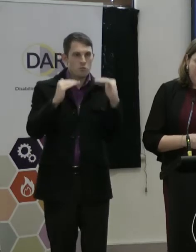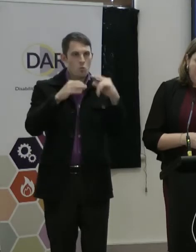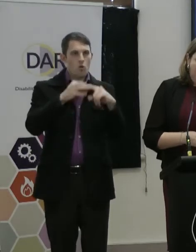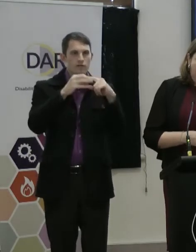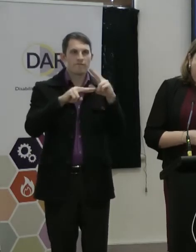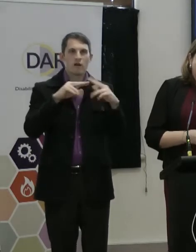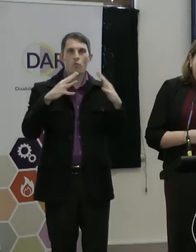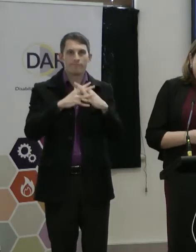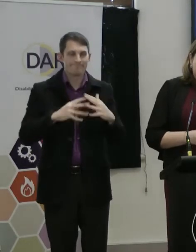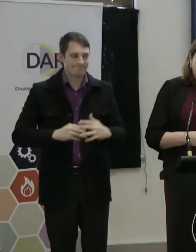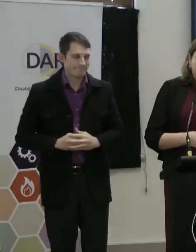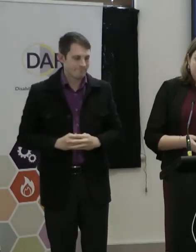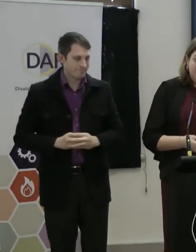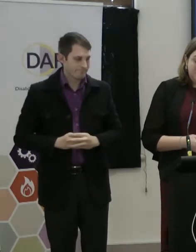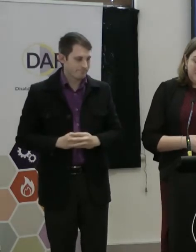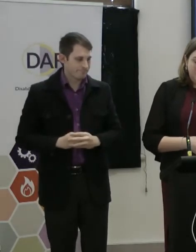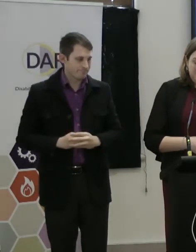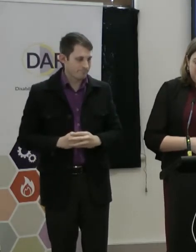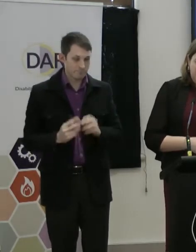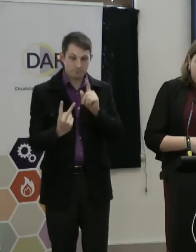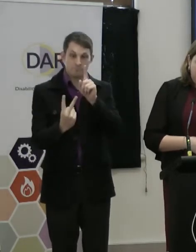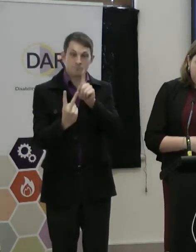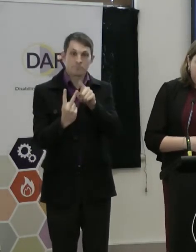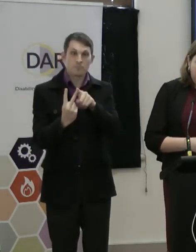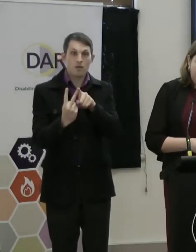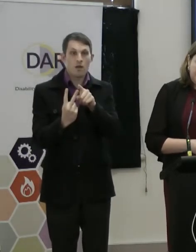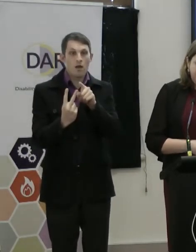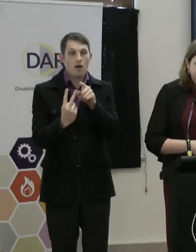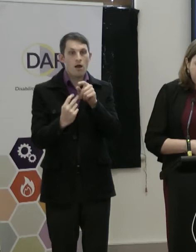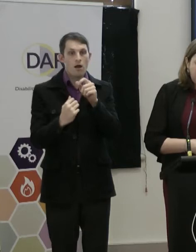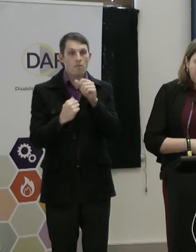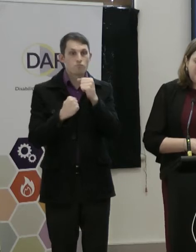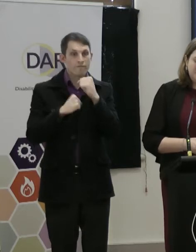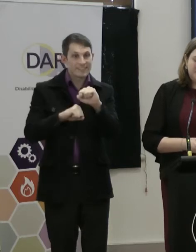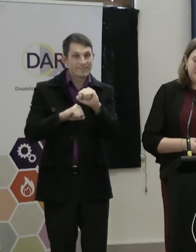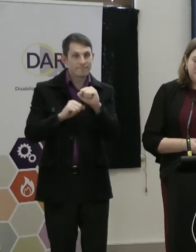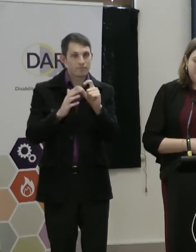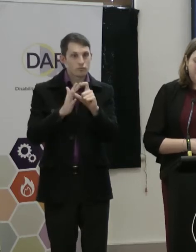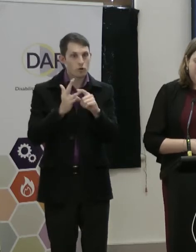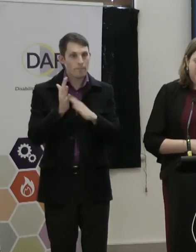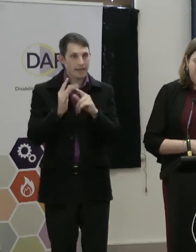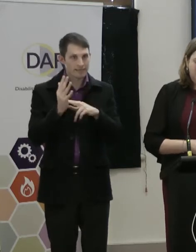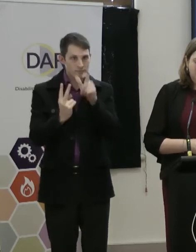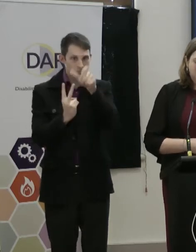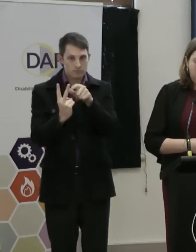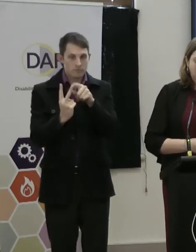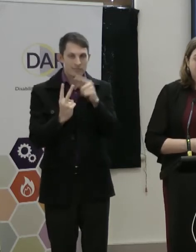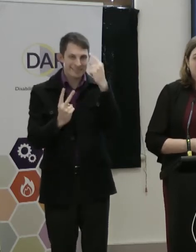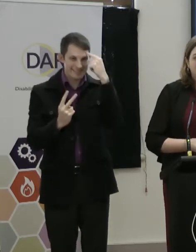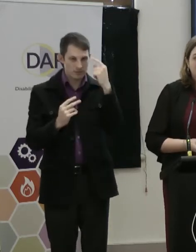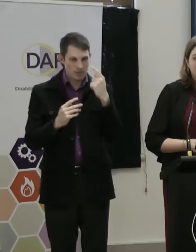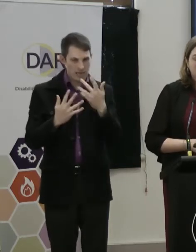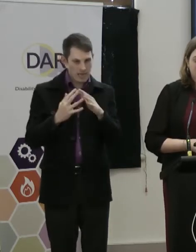Measures in the preventative domain, which is the middle one up on the board there, That's intended to prevent the harm and ensure that